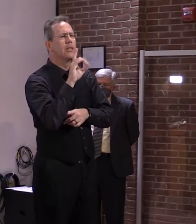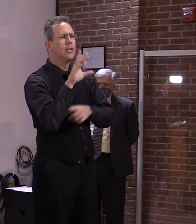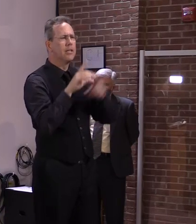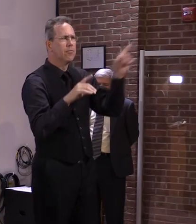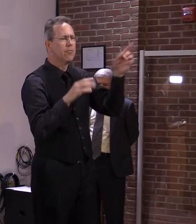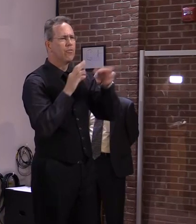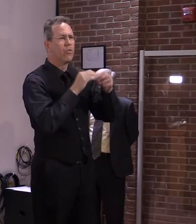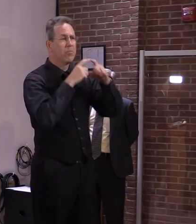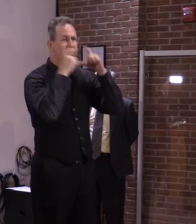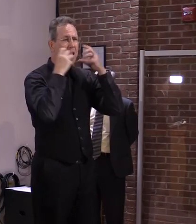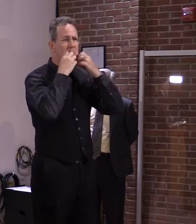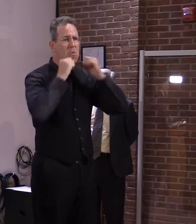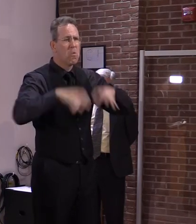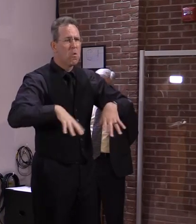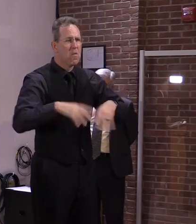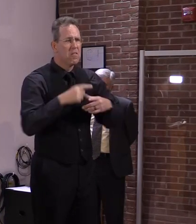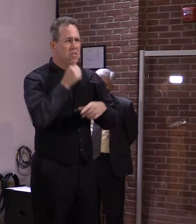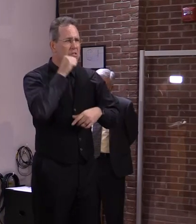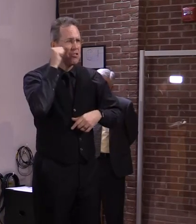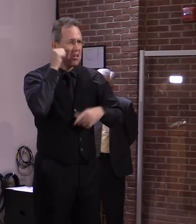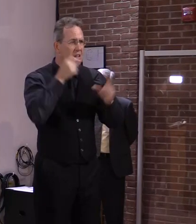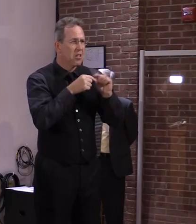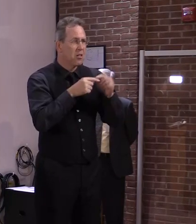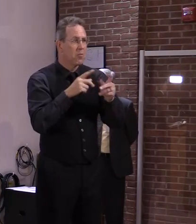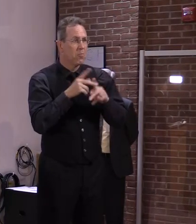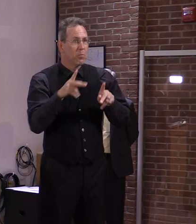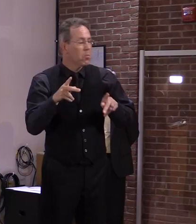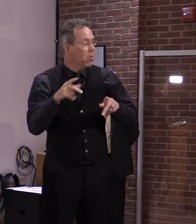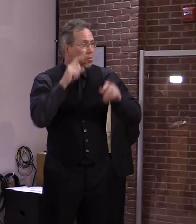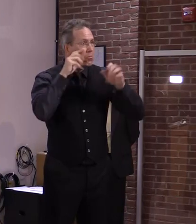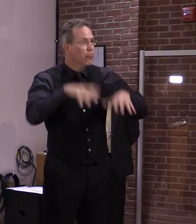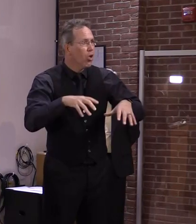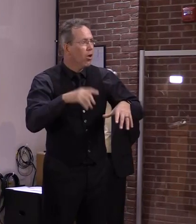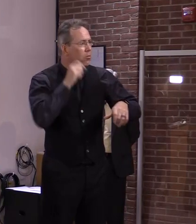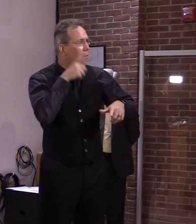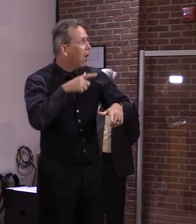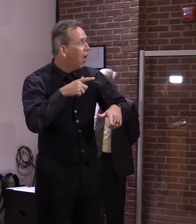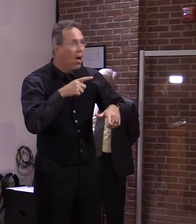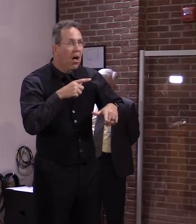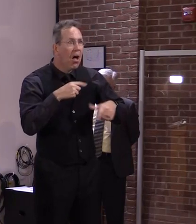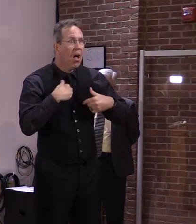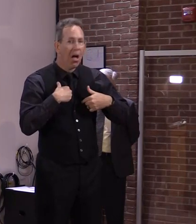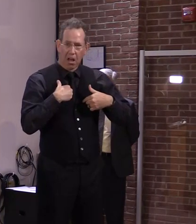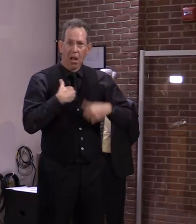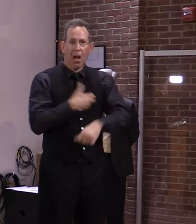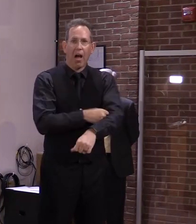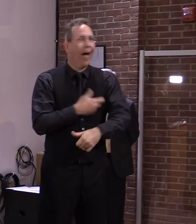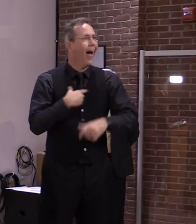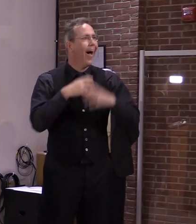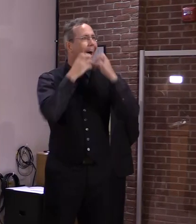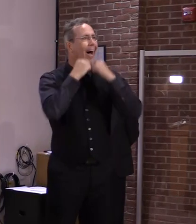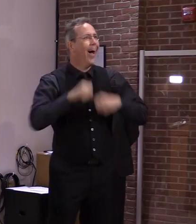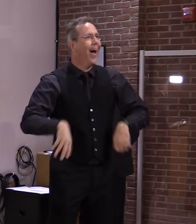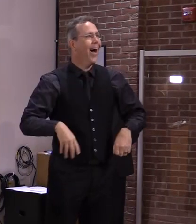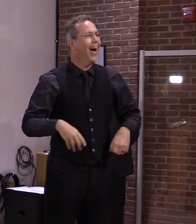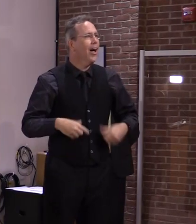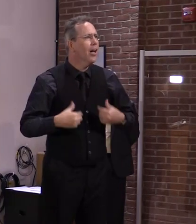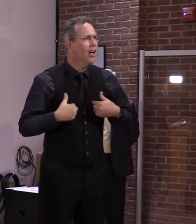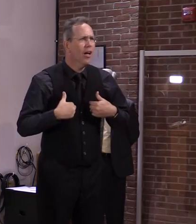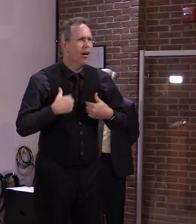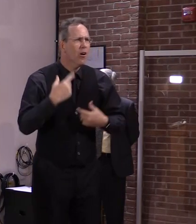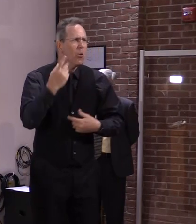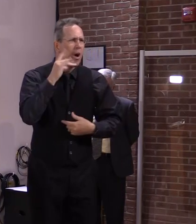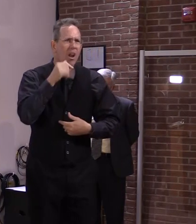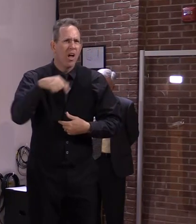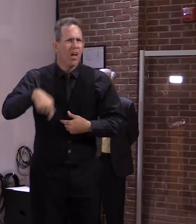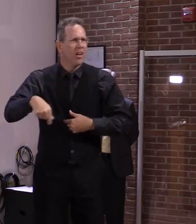folks, myself included. I'm wondering if it surprised you, and if so, why the state has decided to implement this new